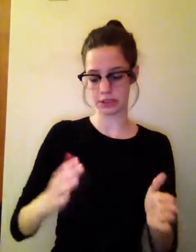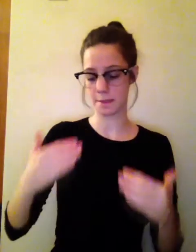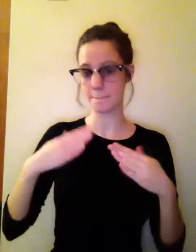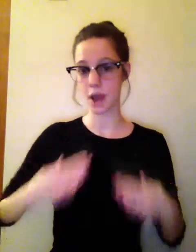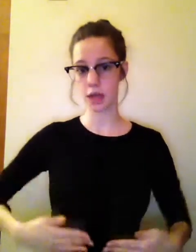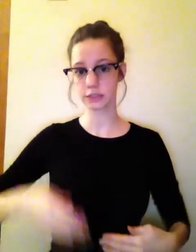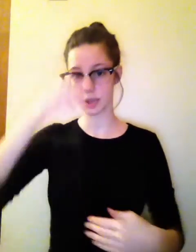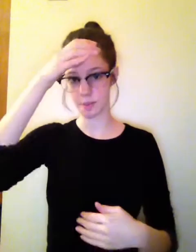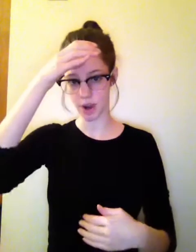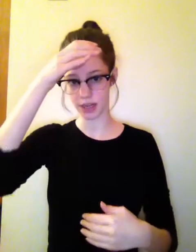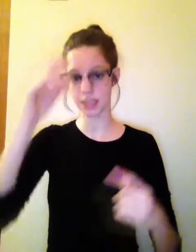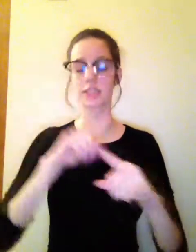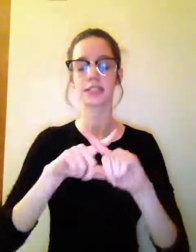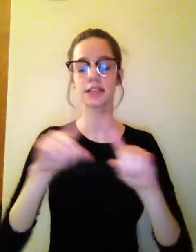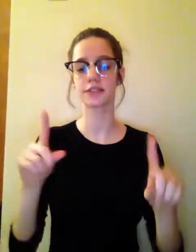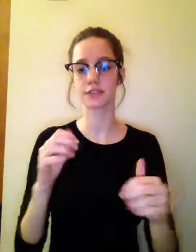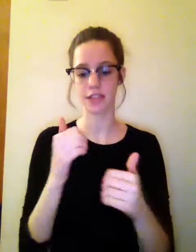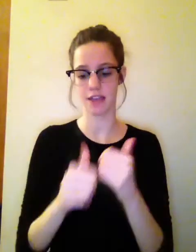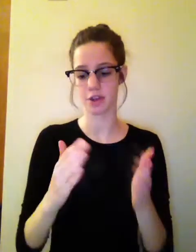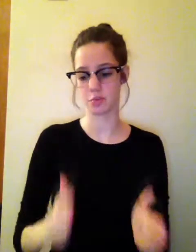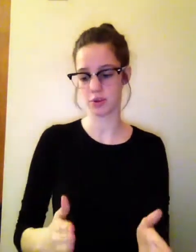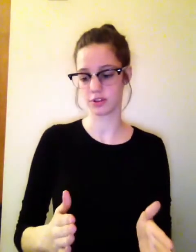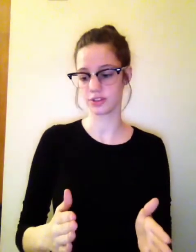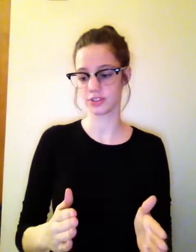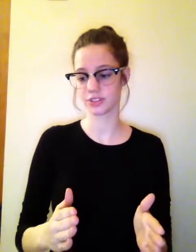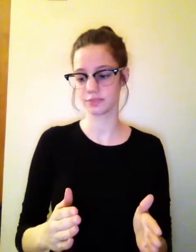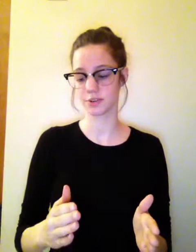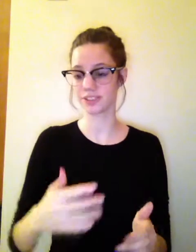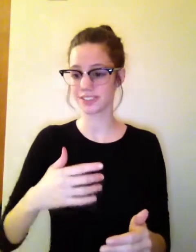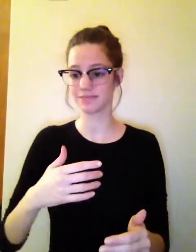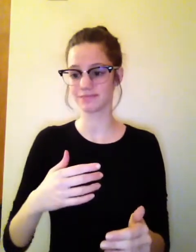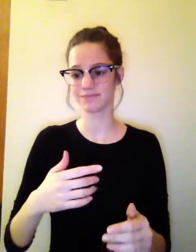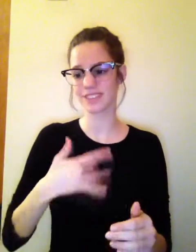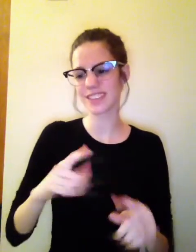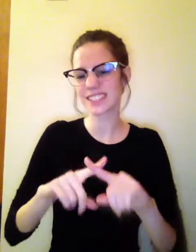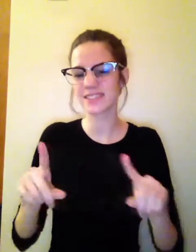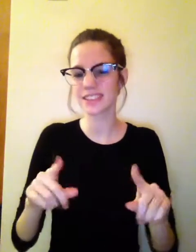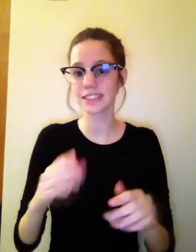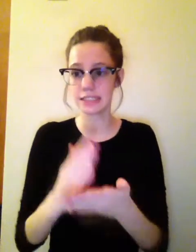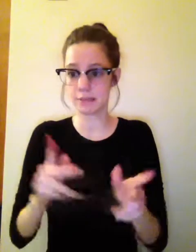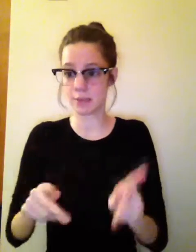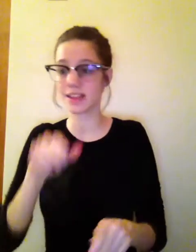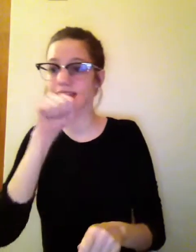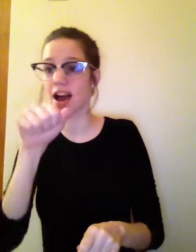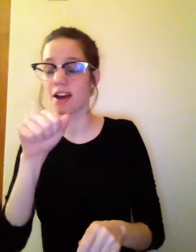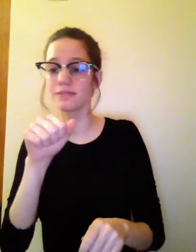also react differently to drugs. Some love the feeling the first time they try it and want more. Others hate